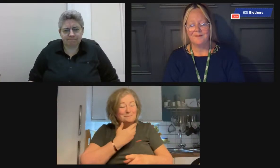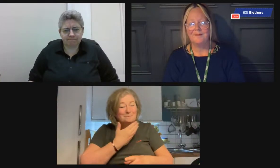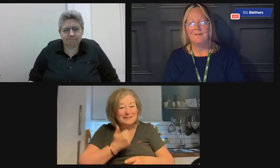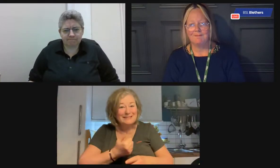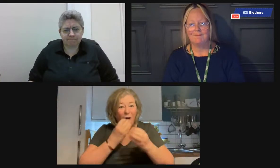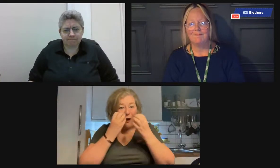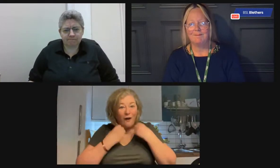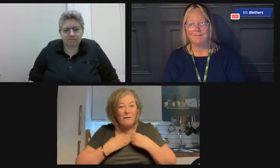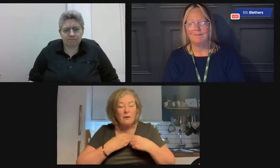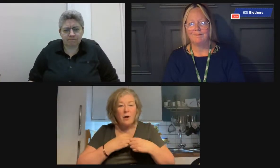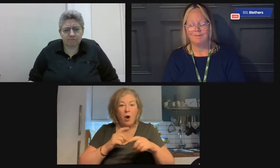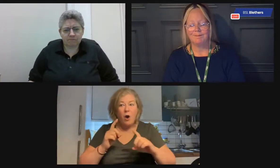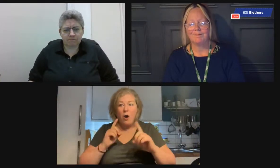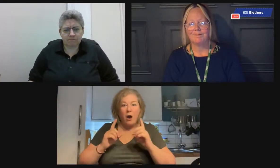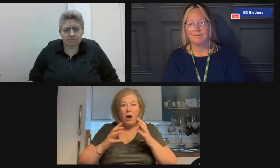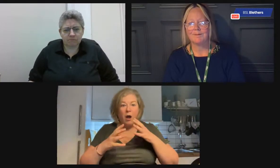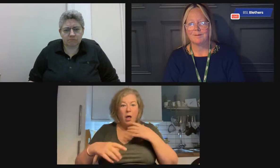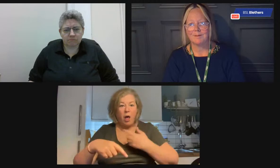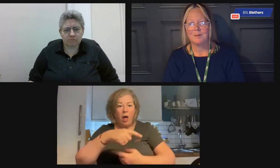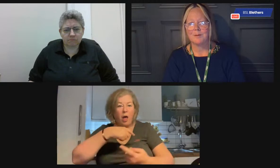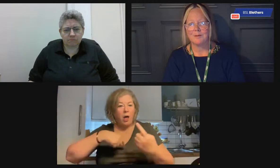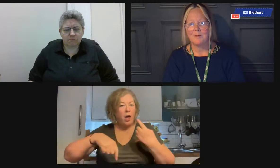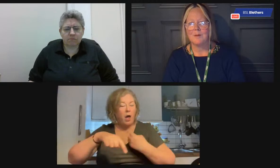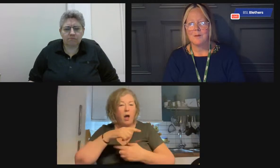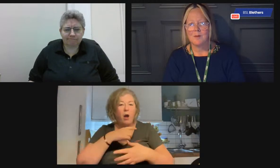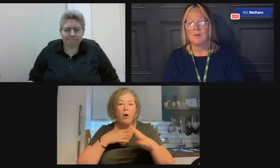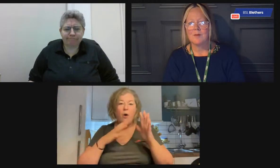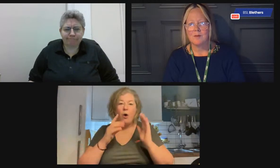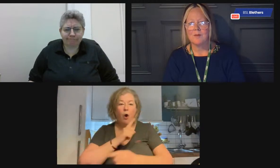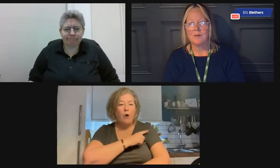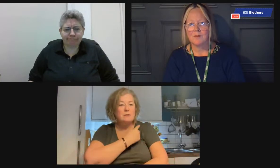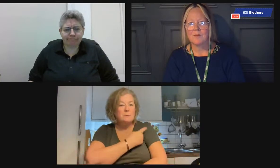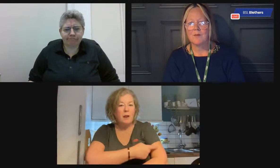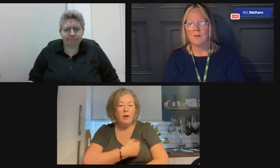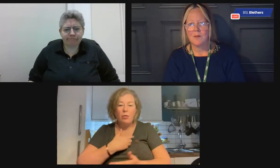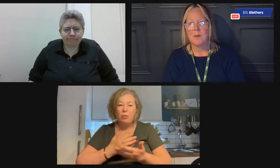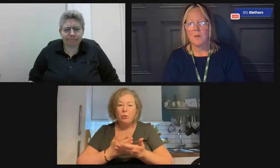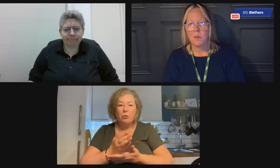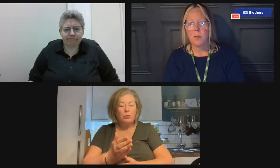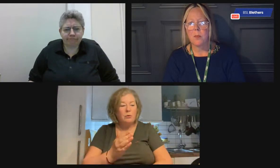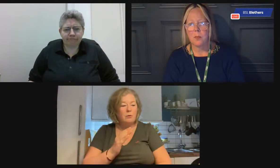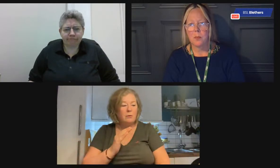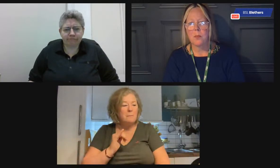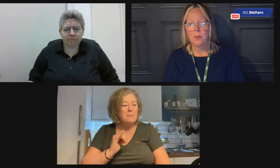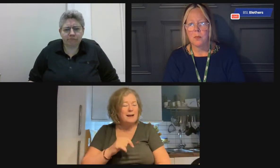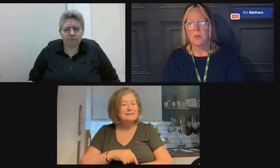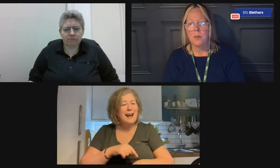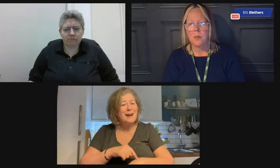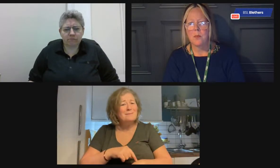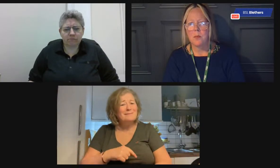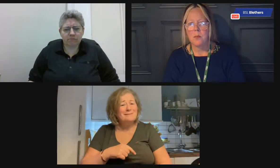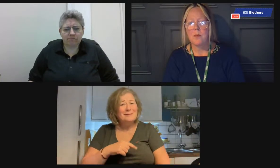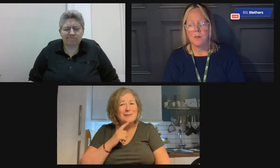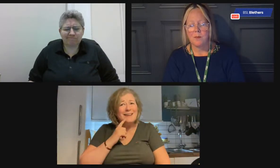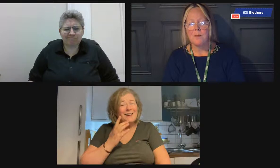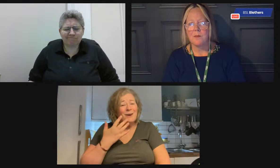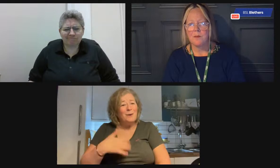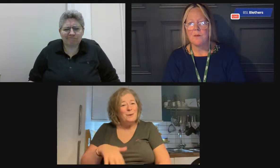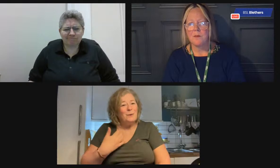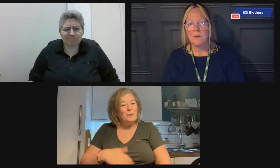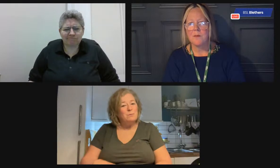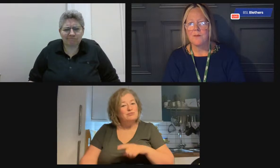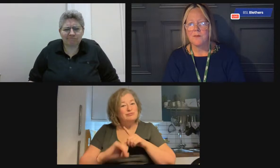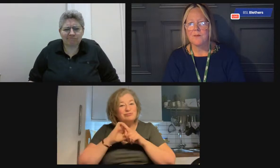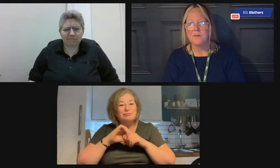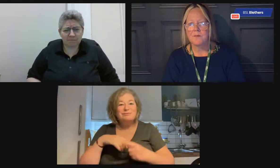really frustrated. And I was asking maybe, the health professionals, can you remove your mask? And they were terrified to move it and they didn't know what to